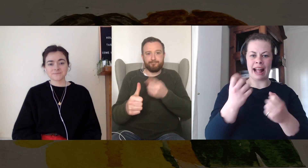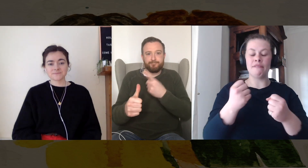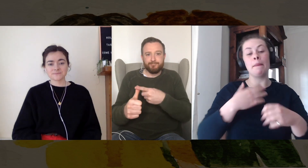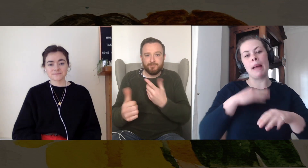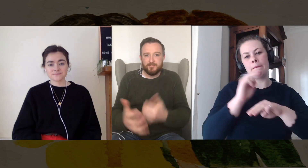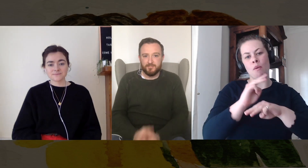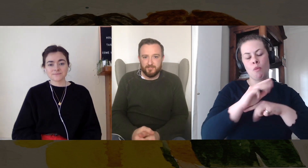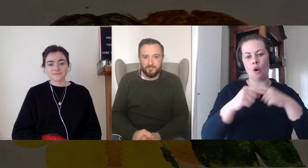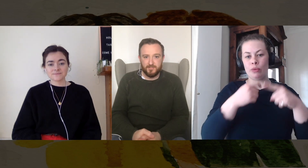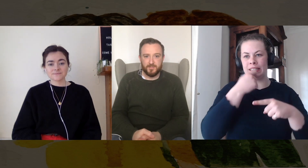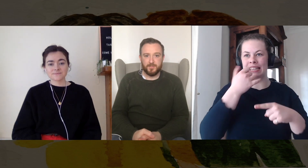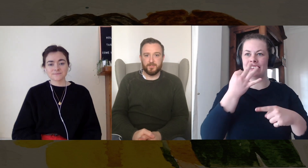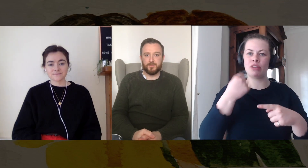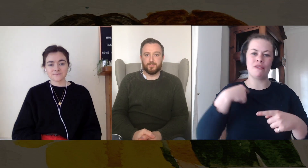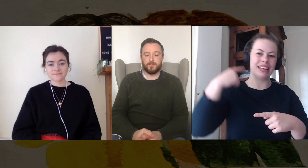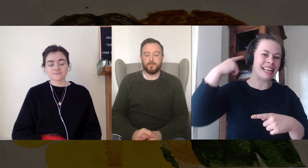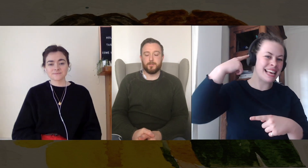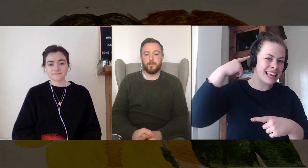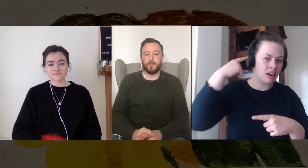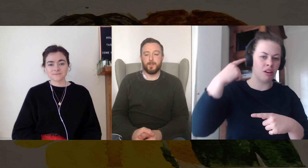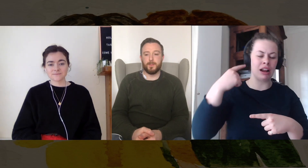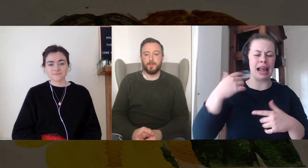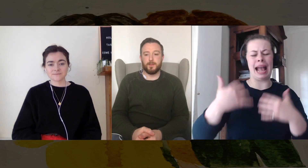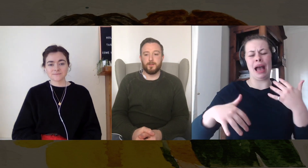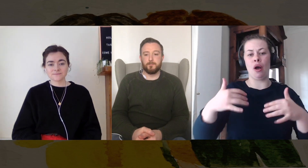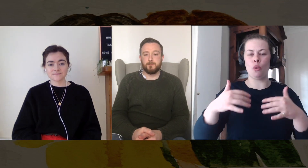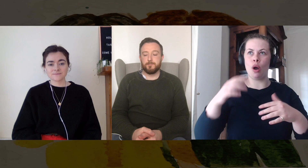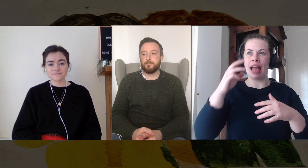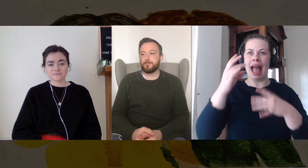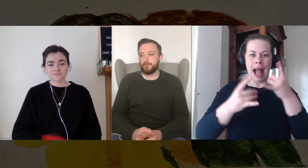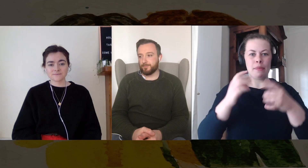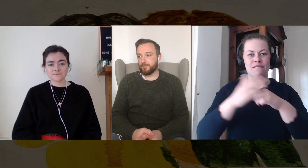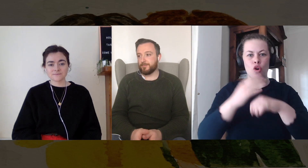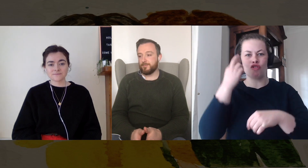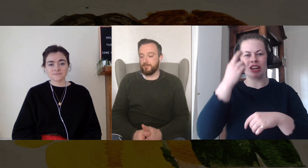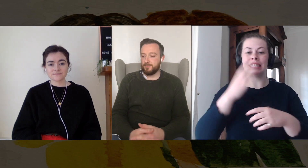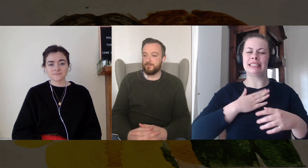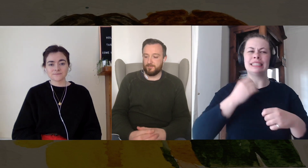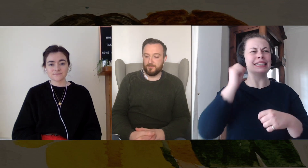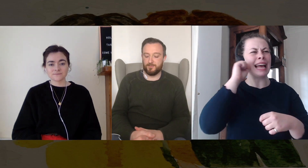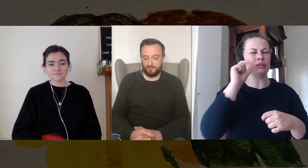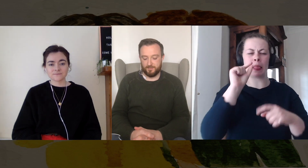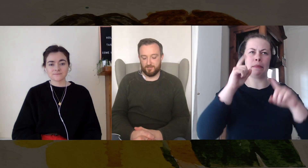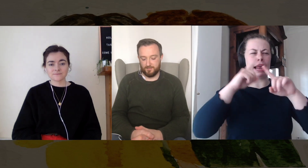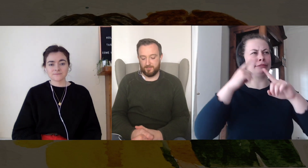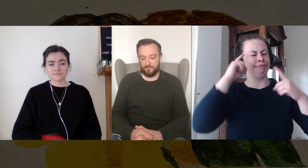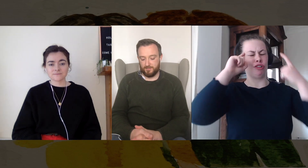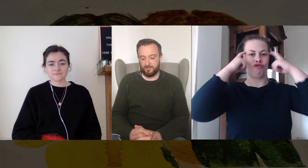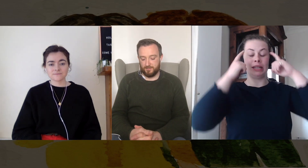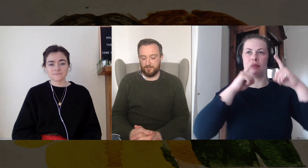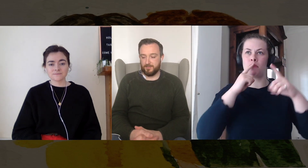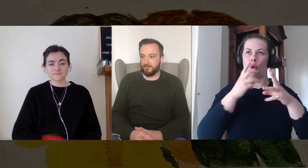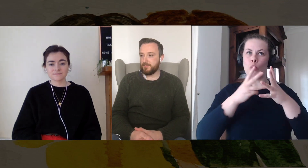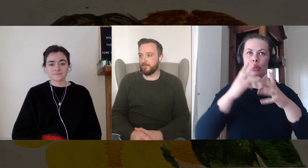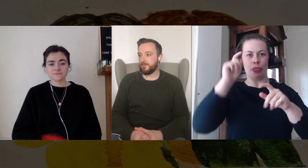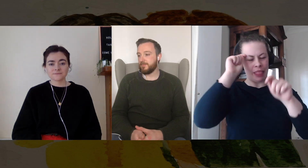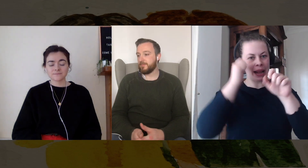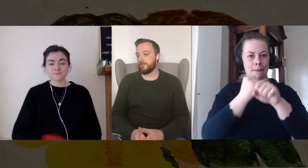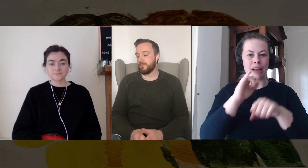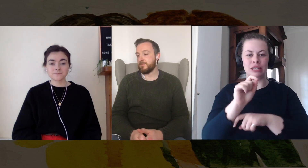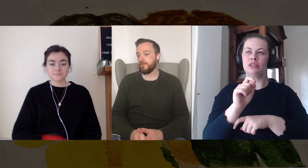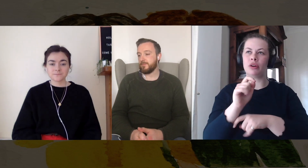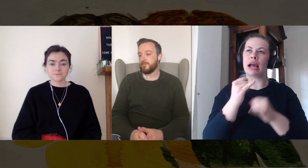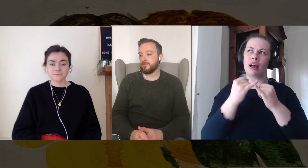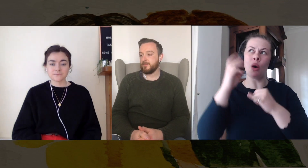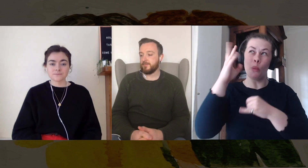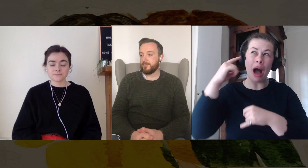systems that look after our body are all in here. You know, you can't see them, but you just know they're there. And they give you warnings as well. Like my mum always